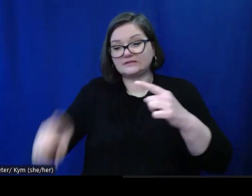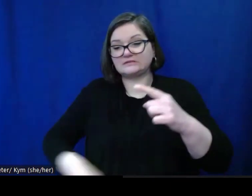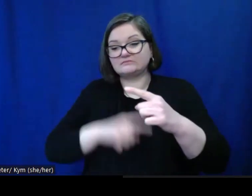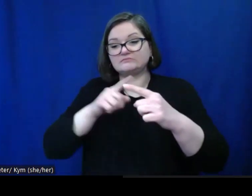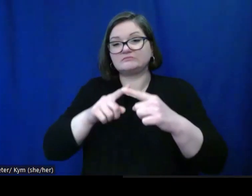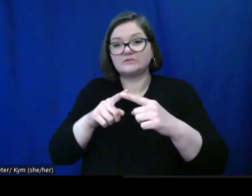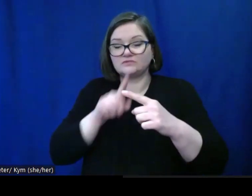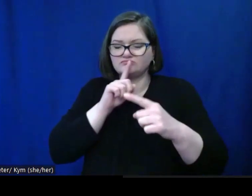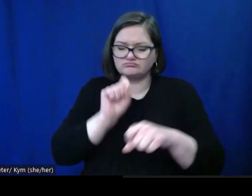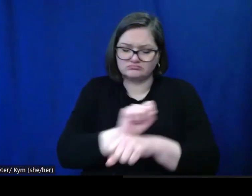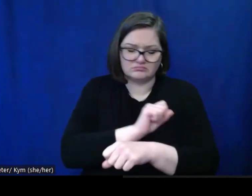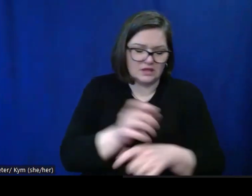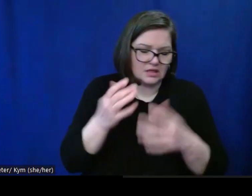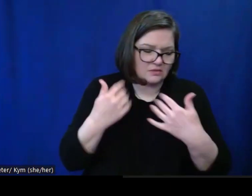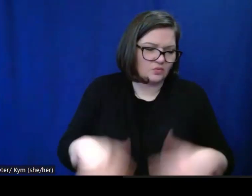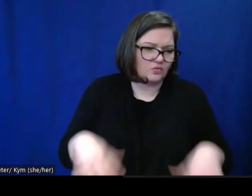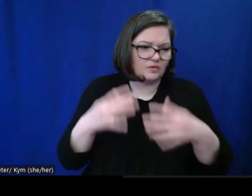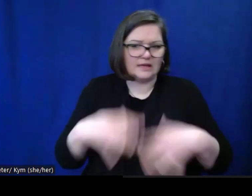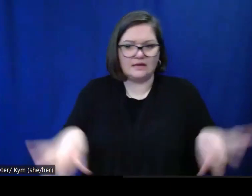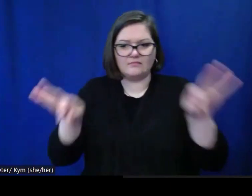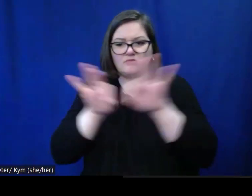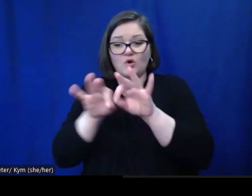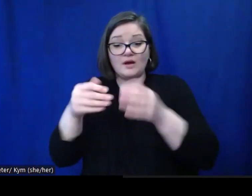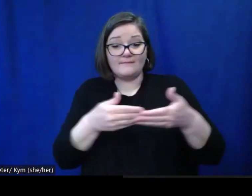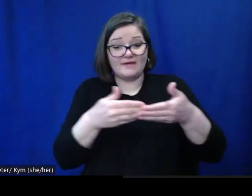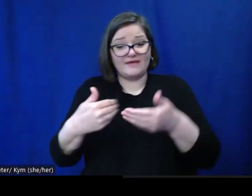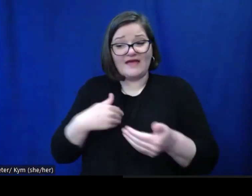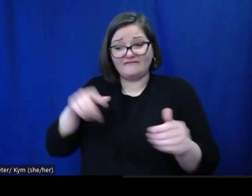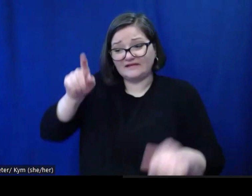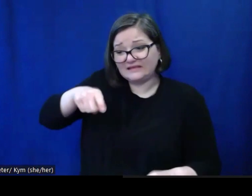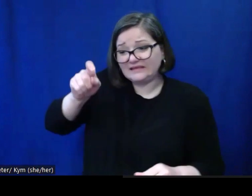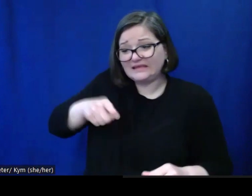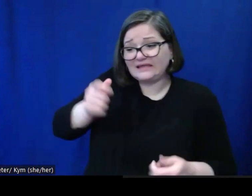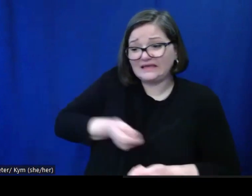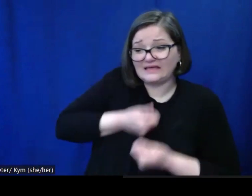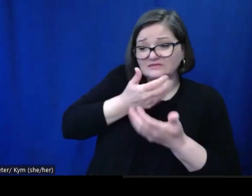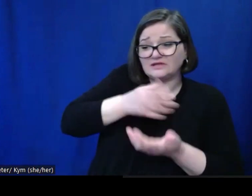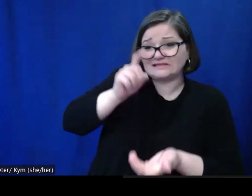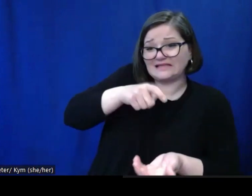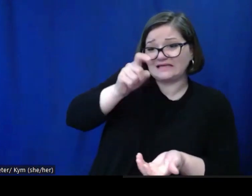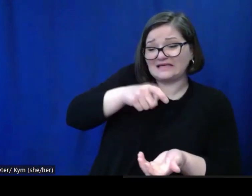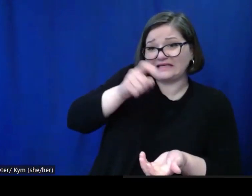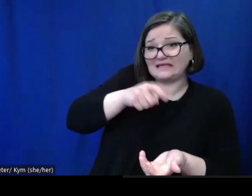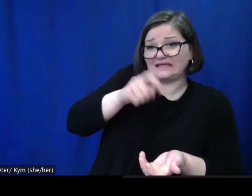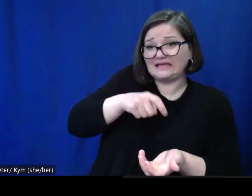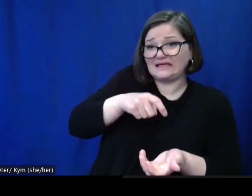It's where the baby has a need, baby expresses a need. Now, not by like,